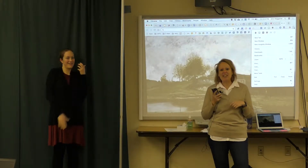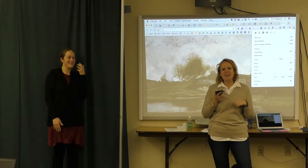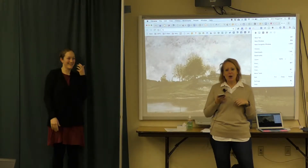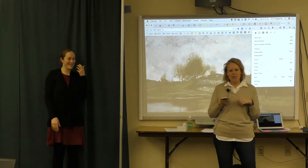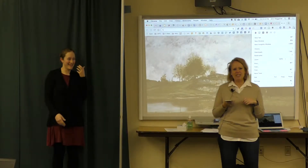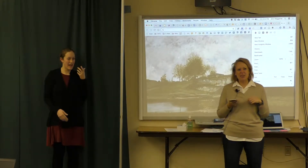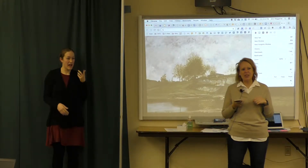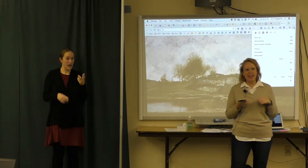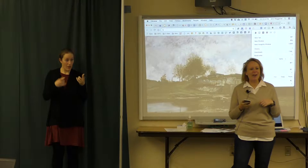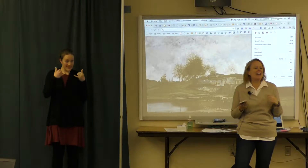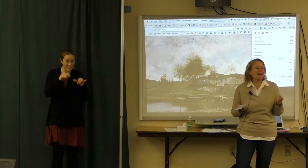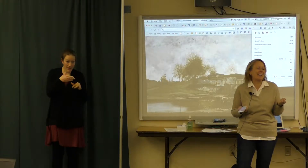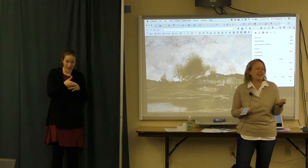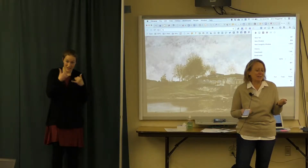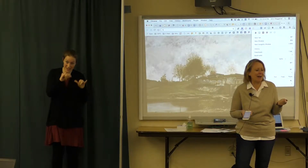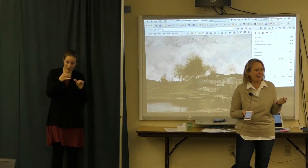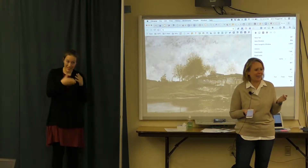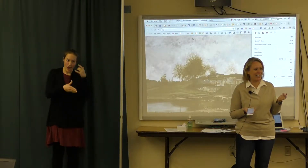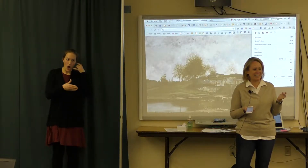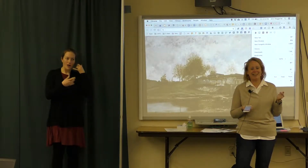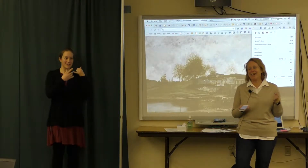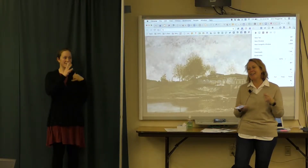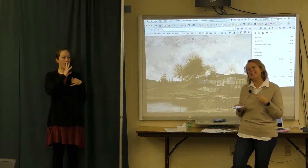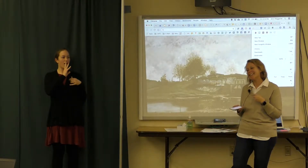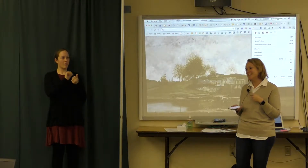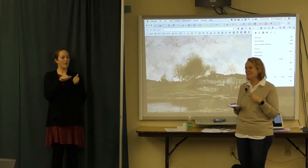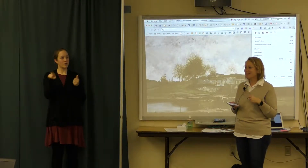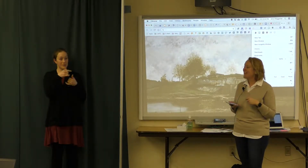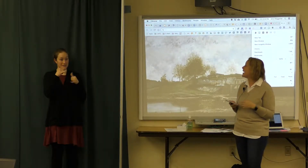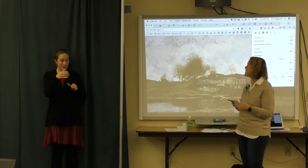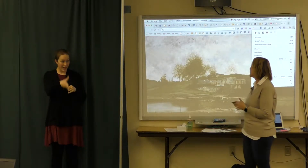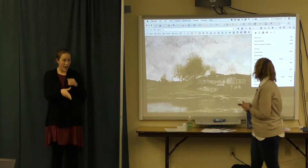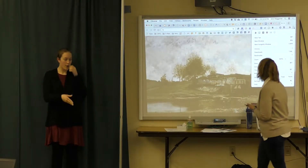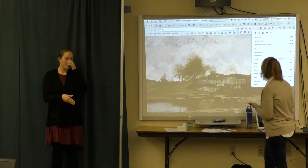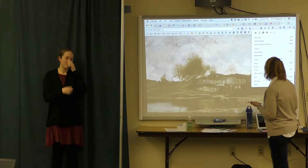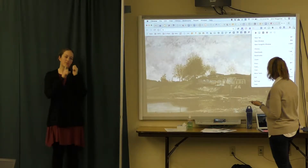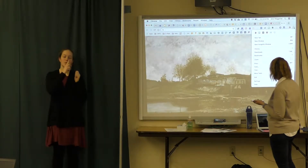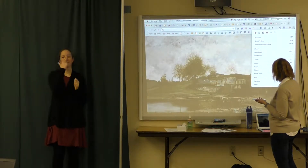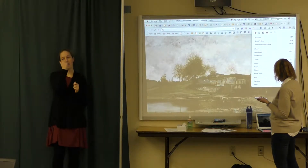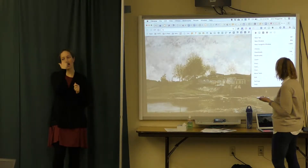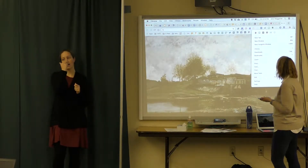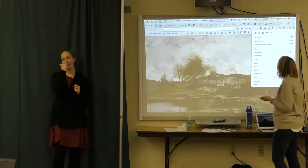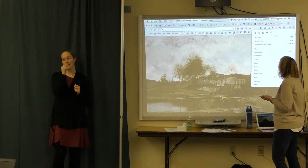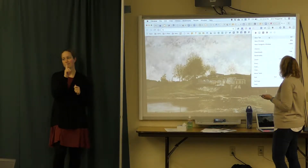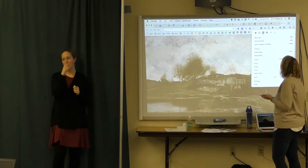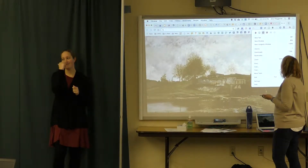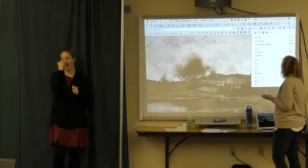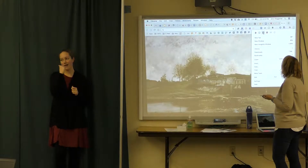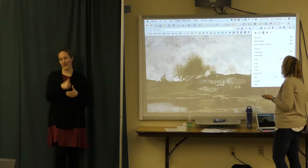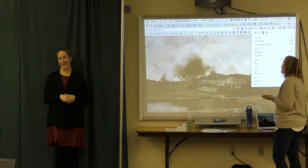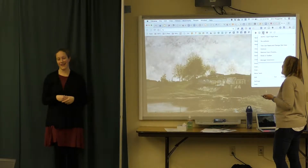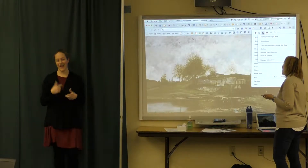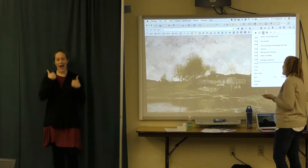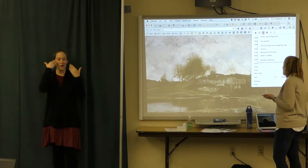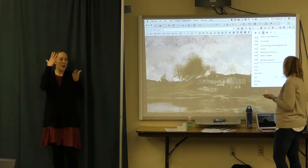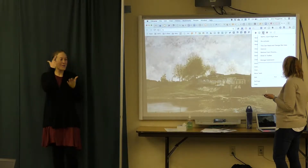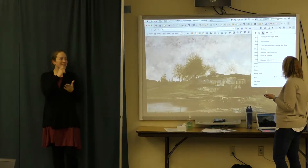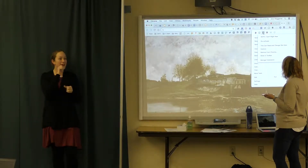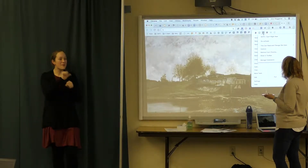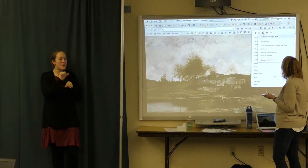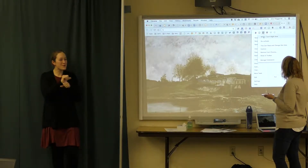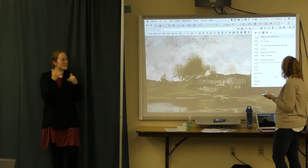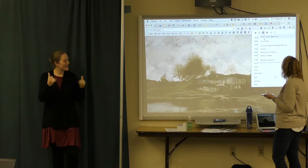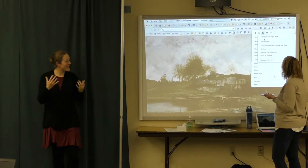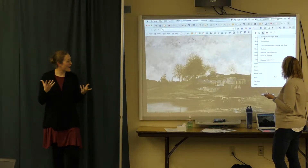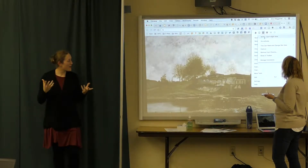And then it's like, are they still there? I tell you what I'm supposed to do. It's real funny. I don't know why it's not working,